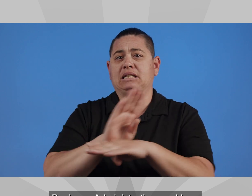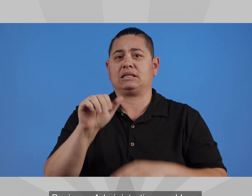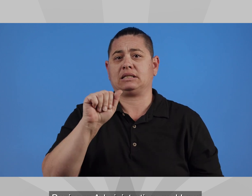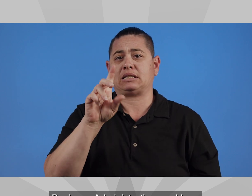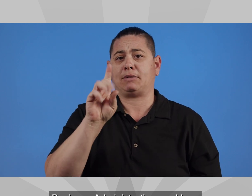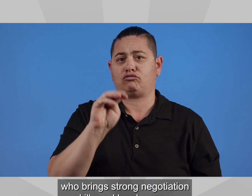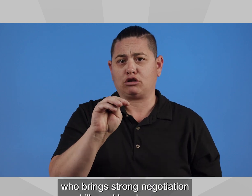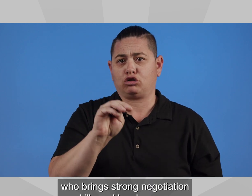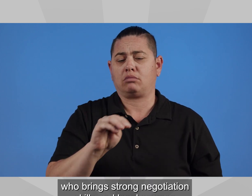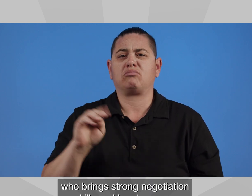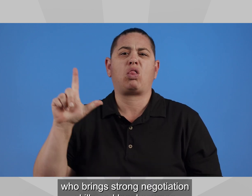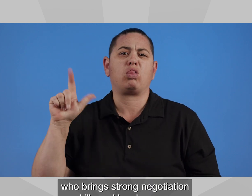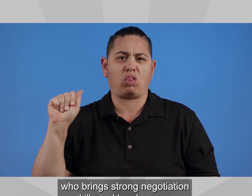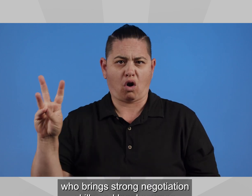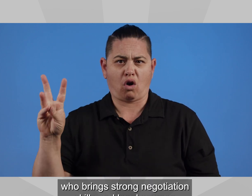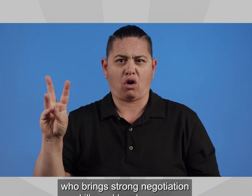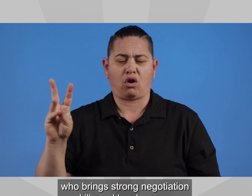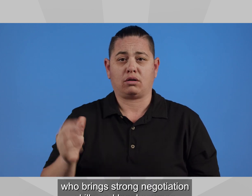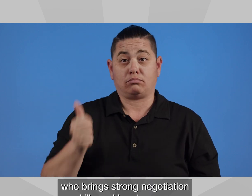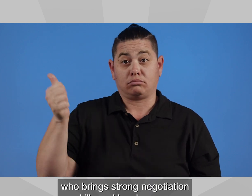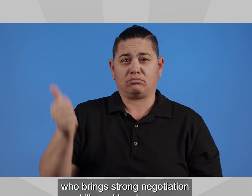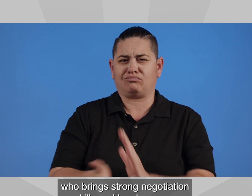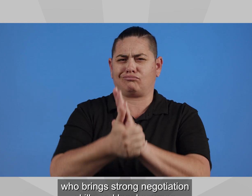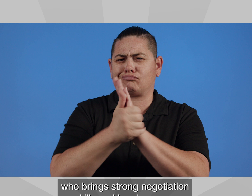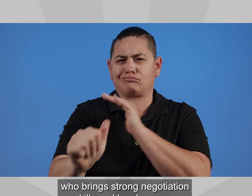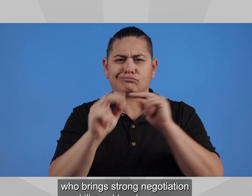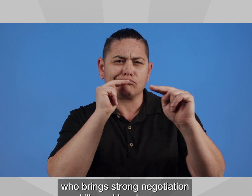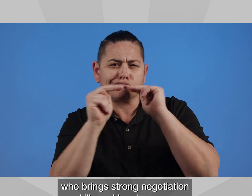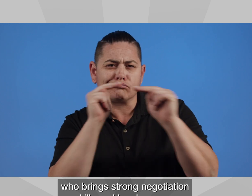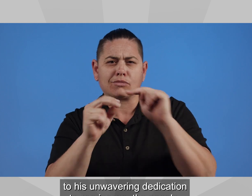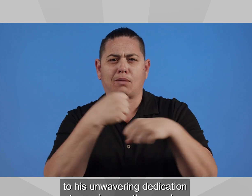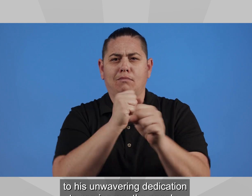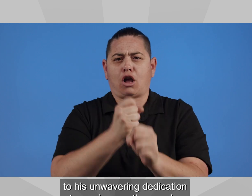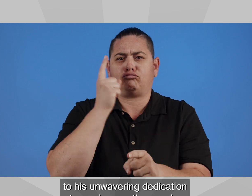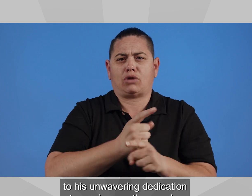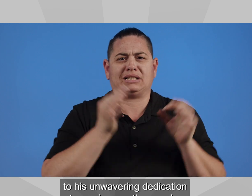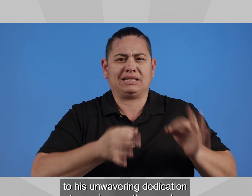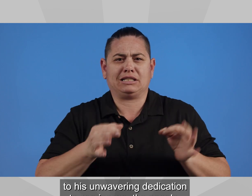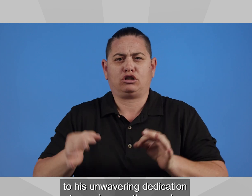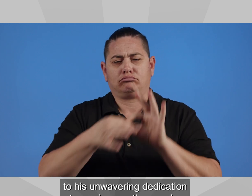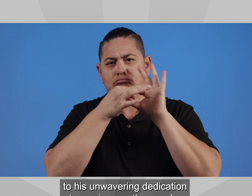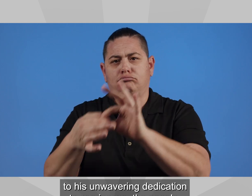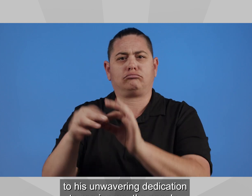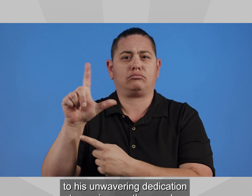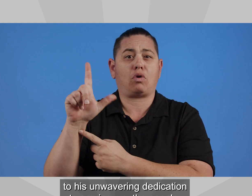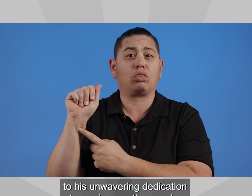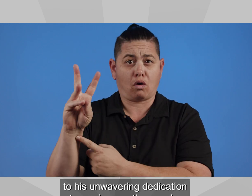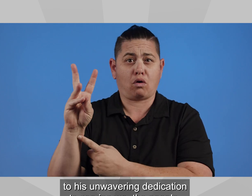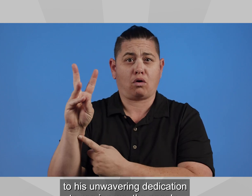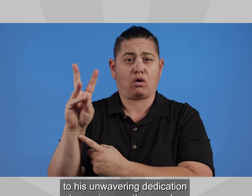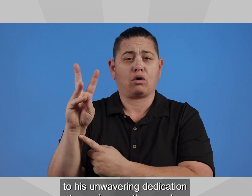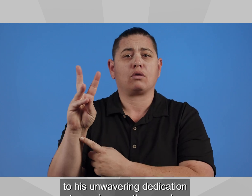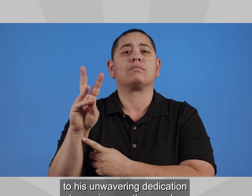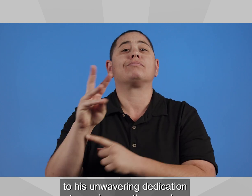and law, who brings strong negotiation skills and legal acumen to his unwavering dedication to